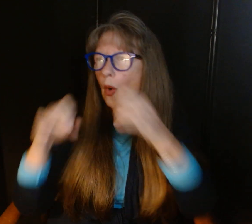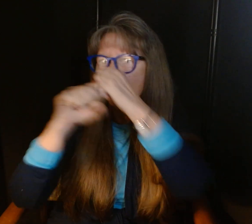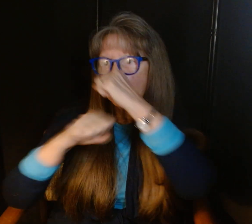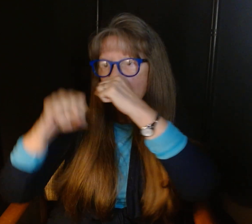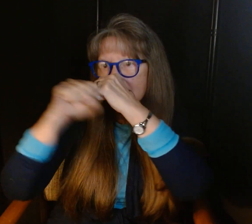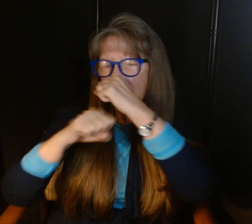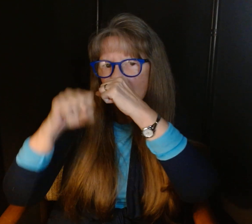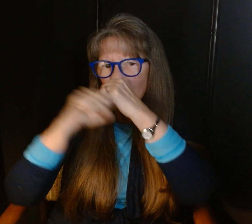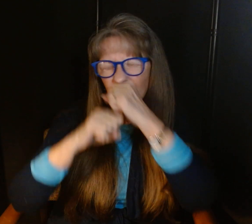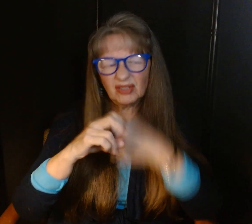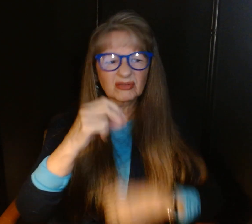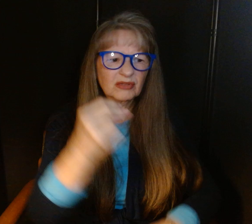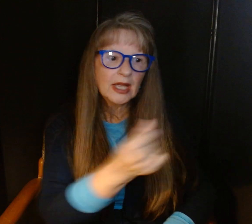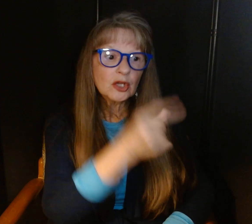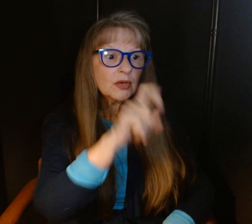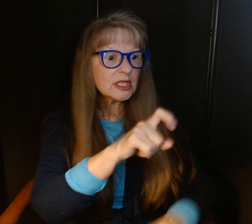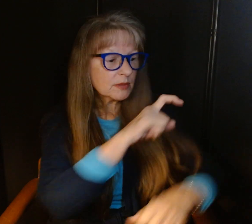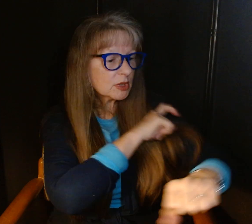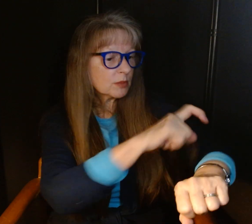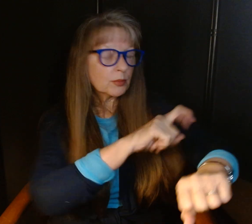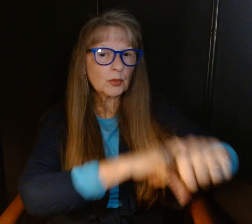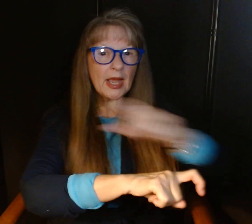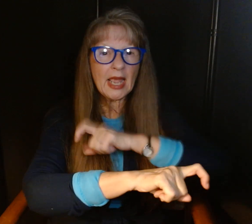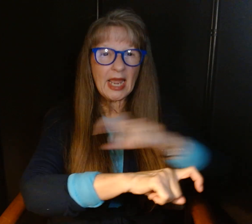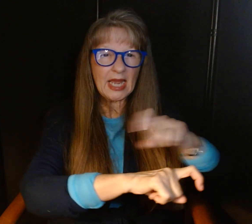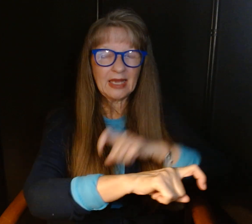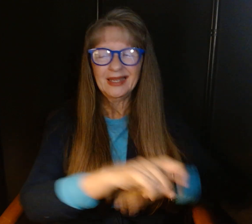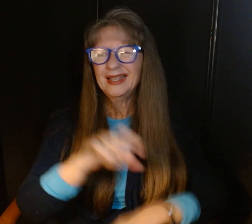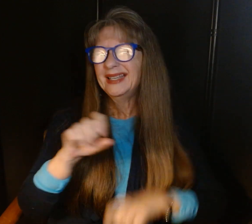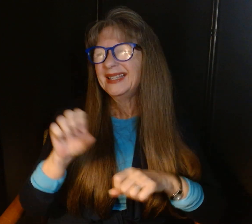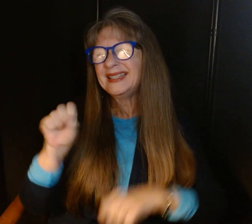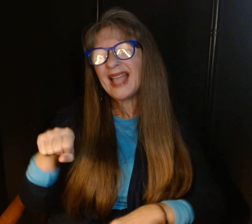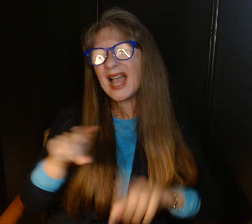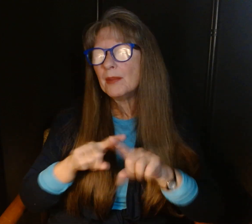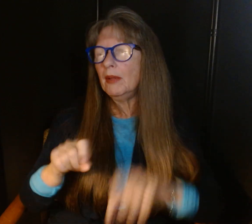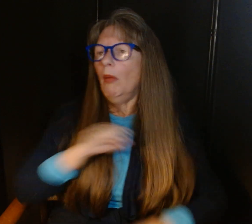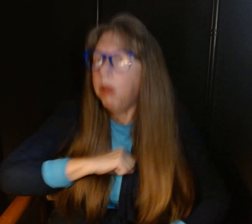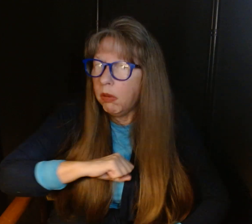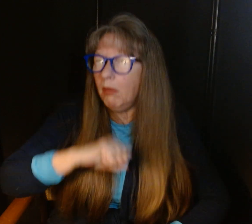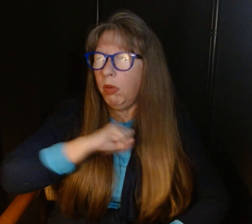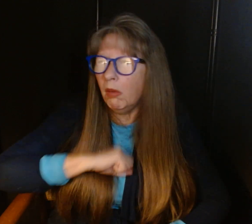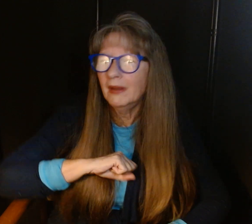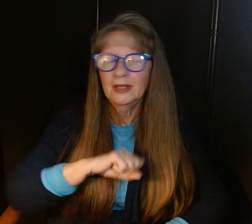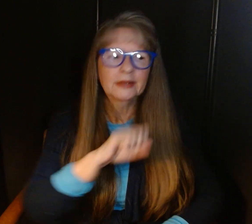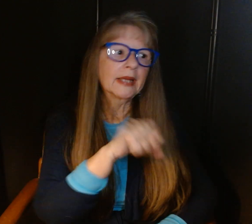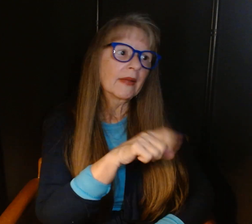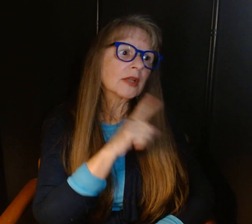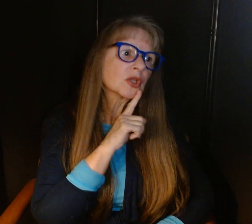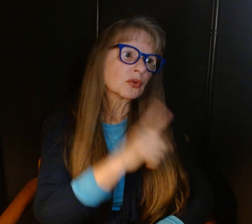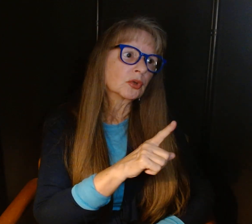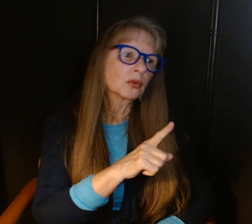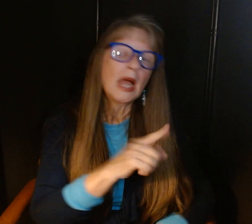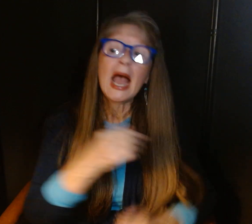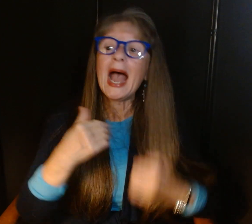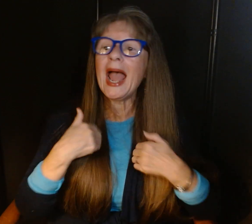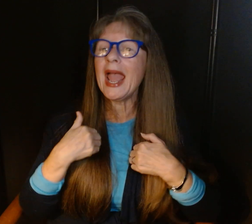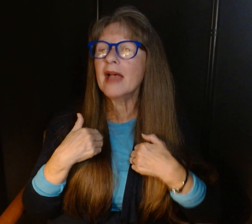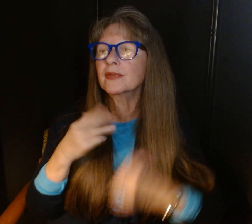many mosquitoes. Oh, you need some spray. Yeah, but yeah, that's true. I have